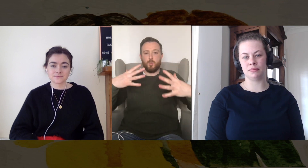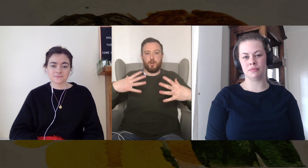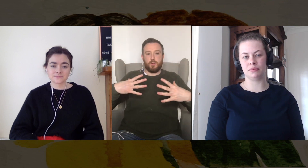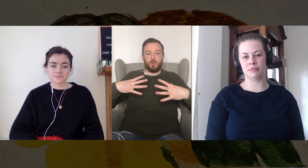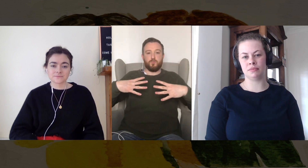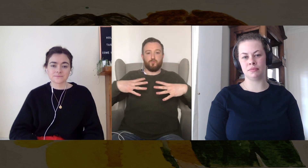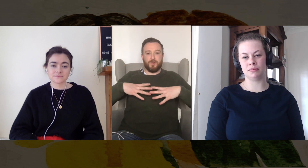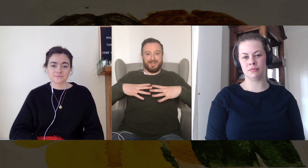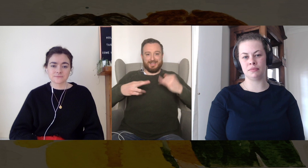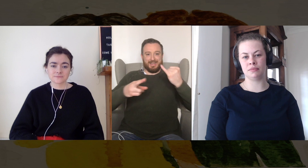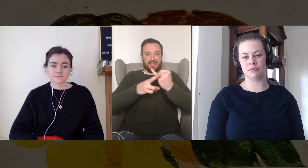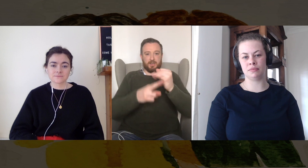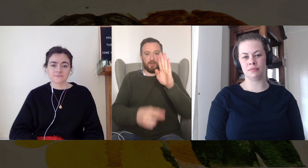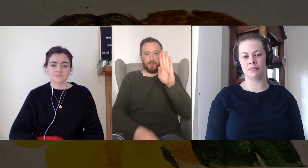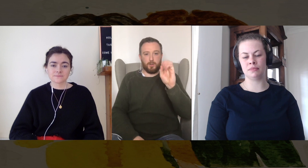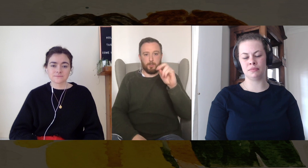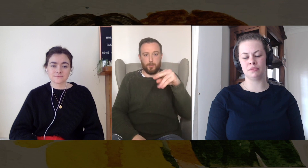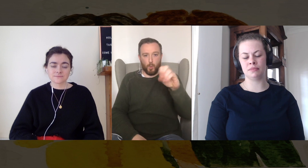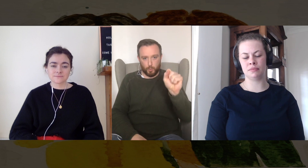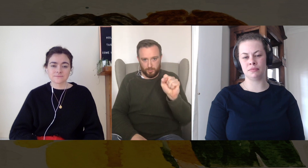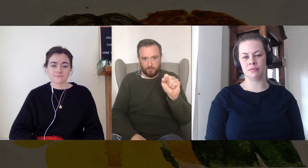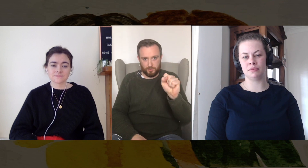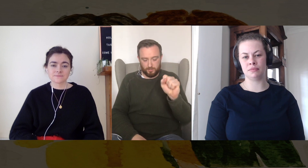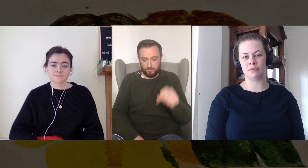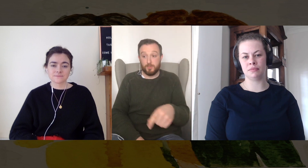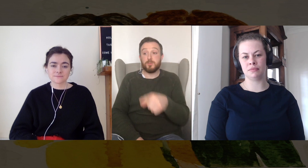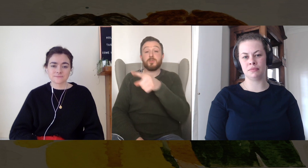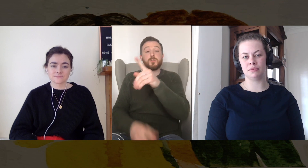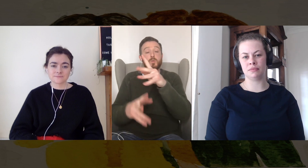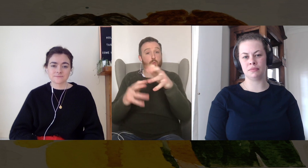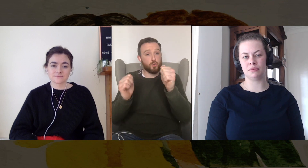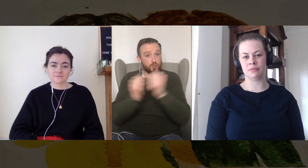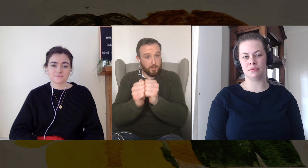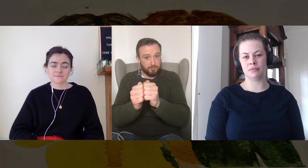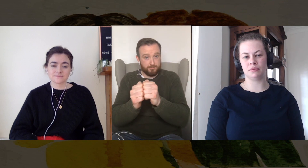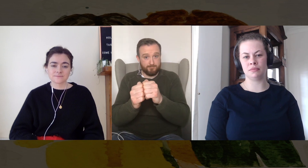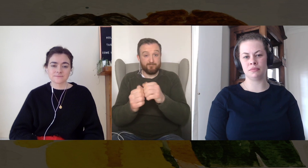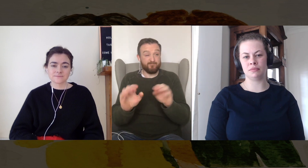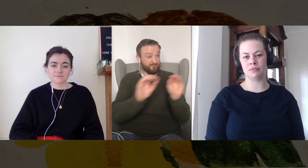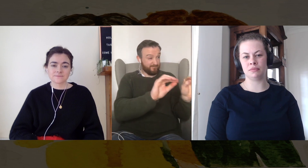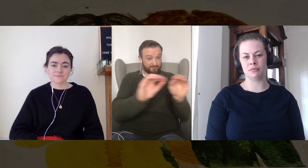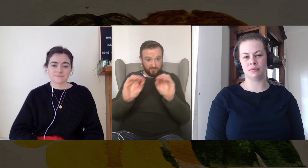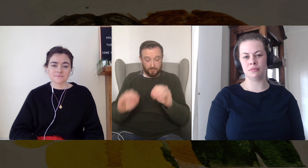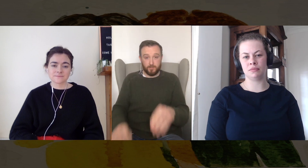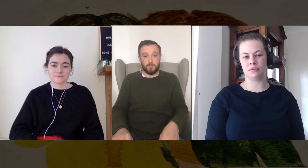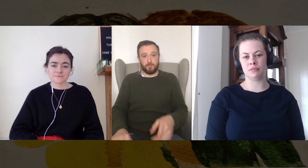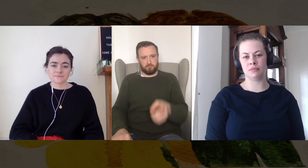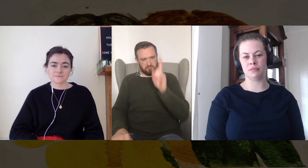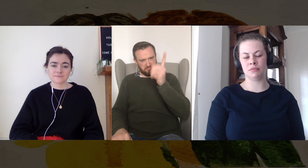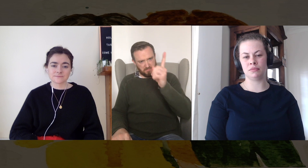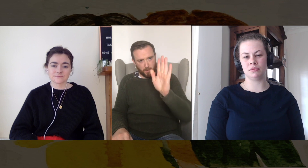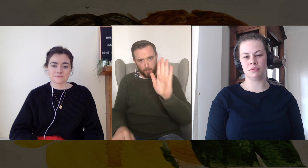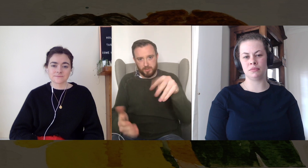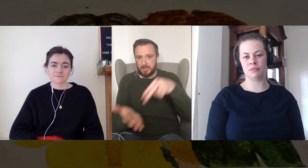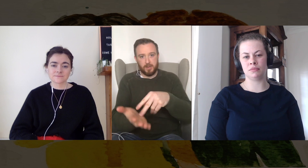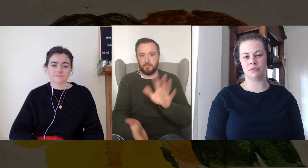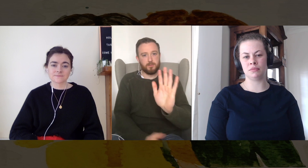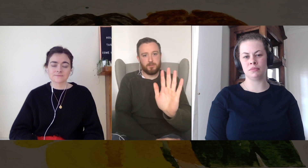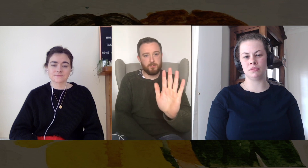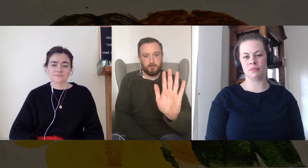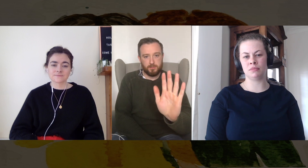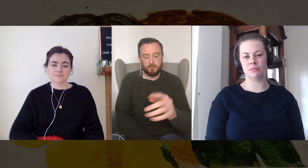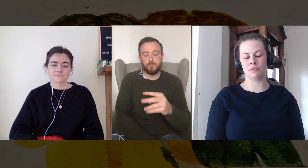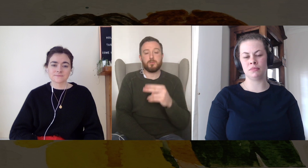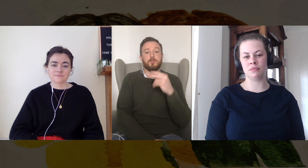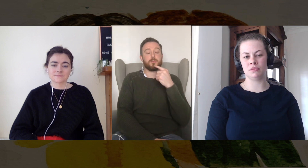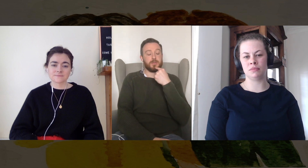in his background, and part of the martial arts training was a standing practice and how to stand, and his kind of phrase